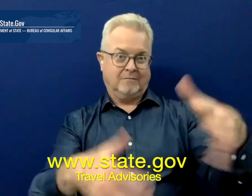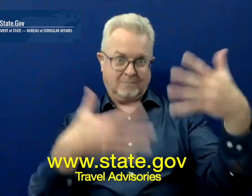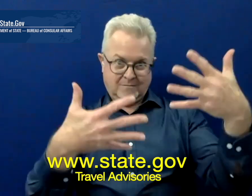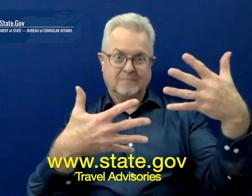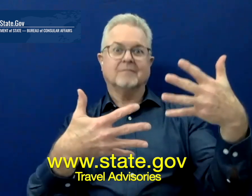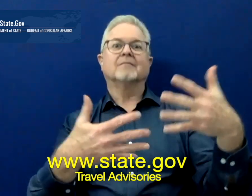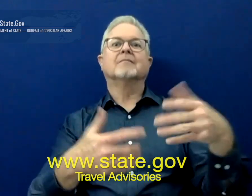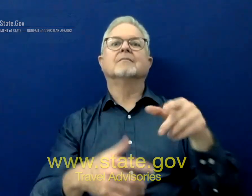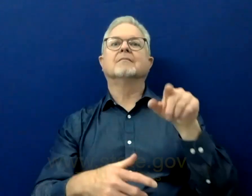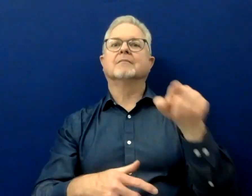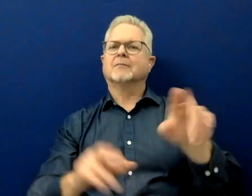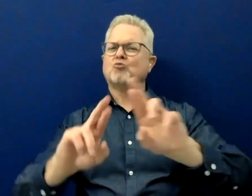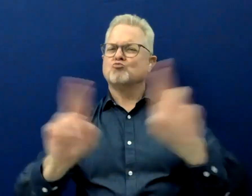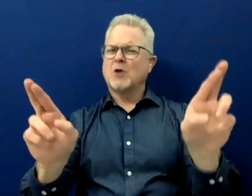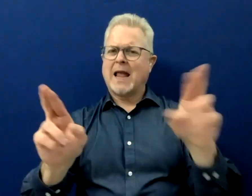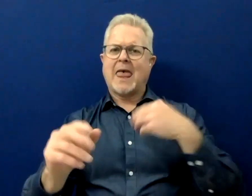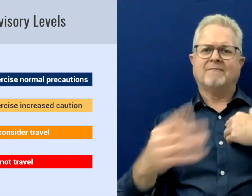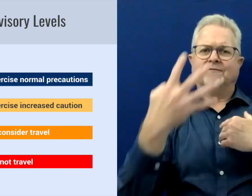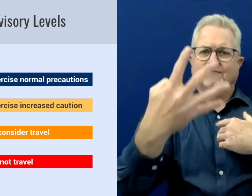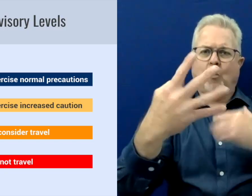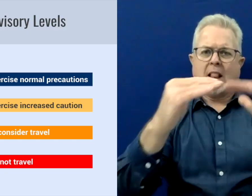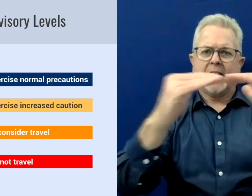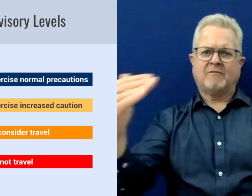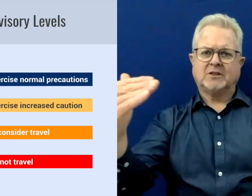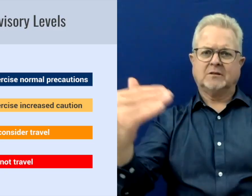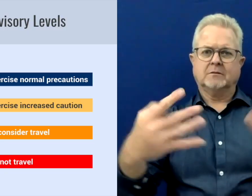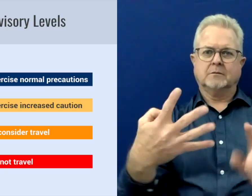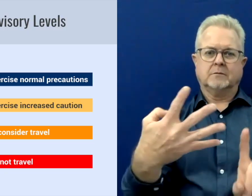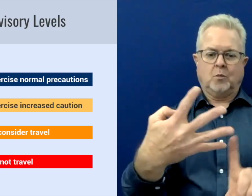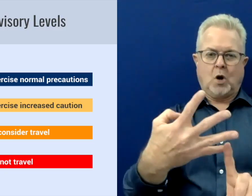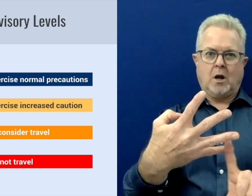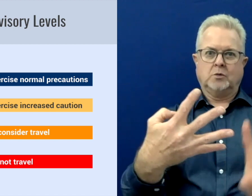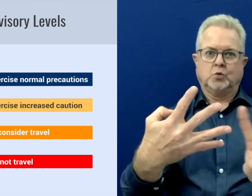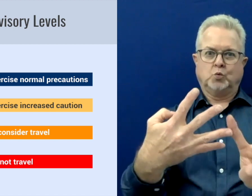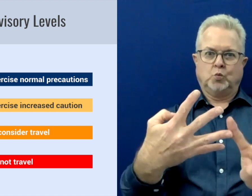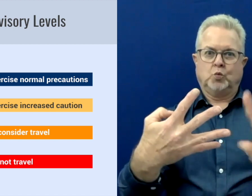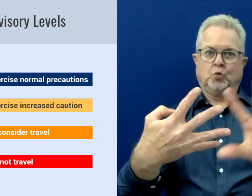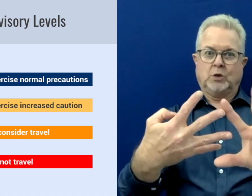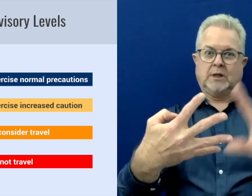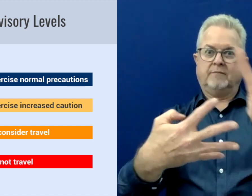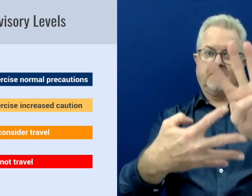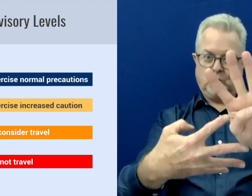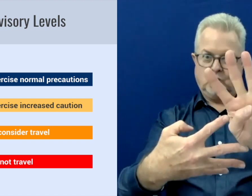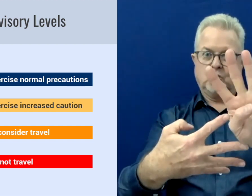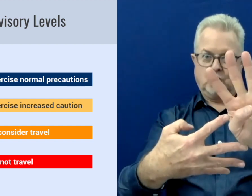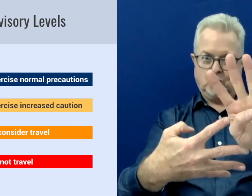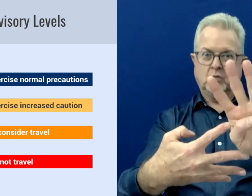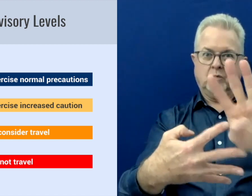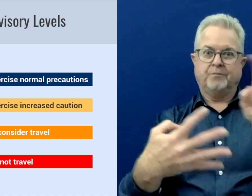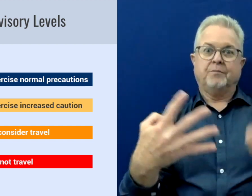go into that website, it'll pull up 4 levels of 1, 2, 3, and 4 in terms